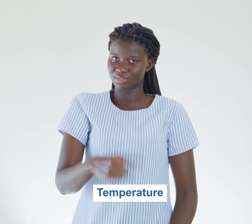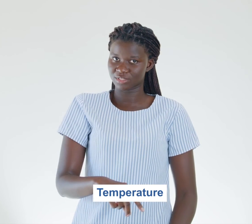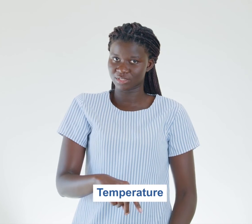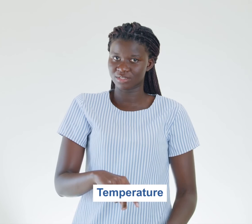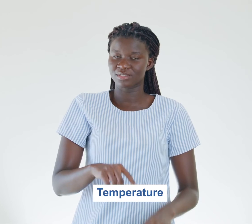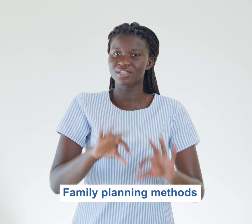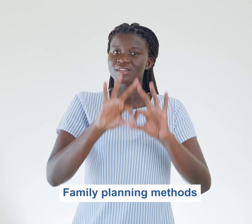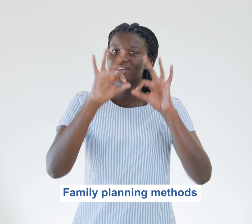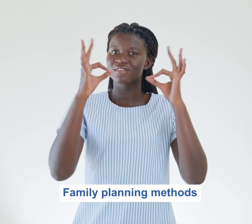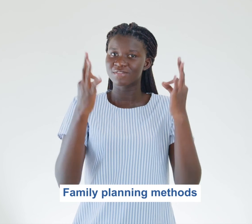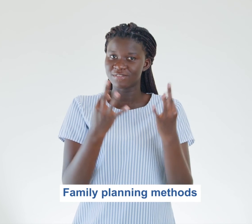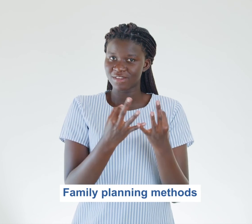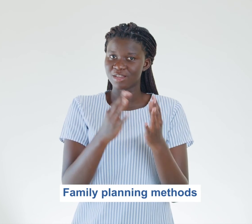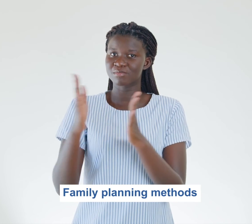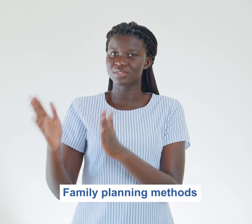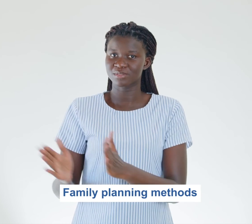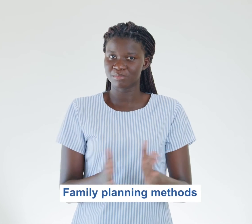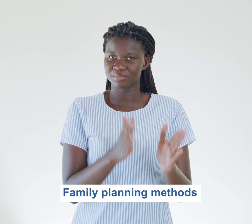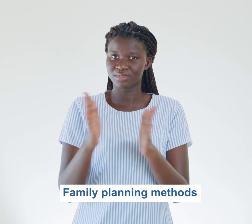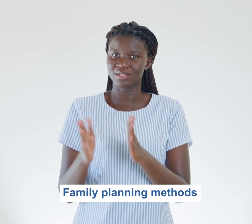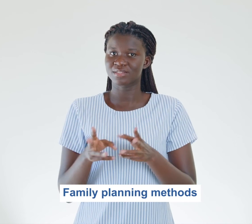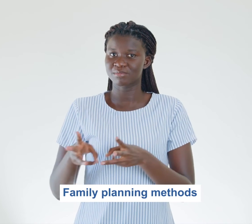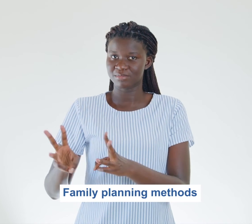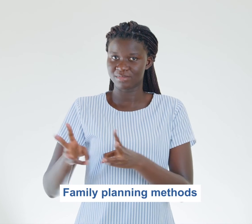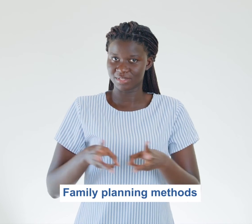temperature, family planning methods,